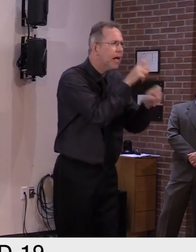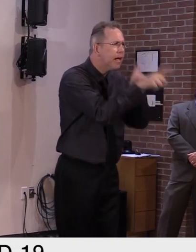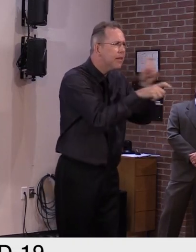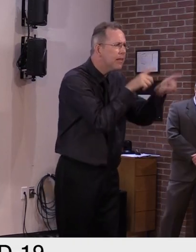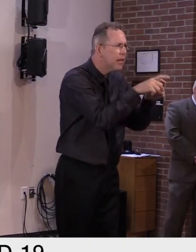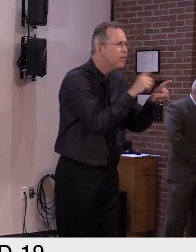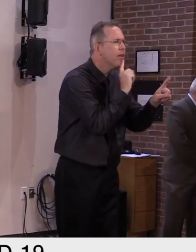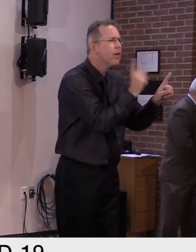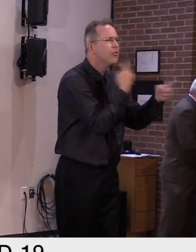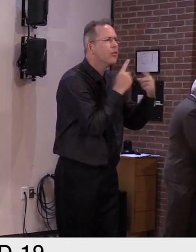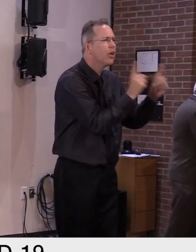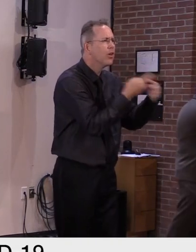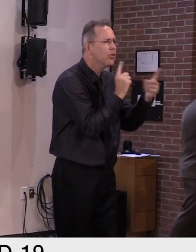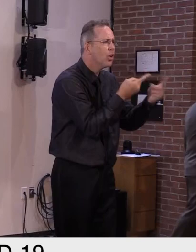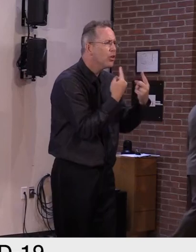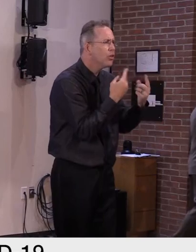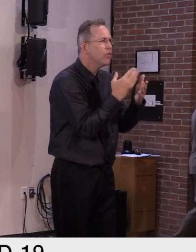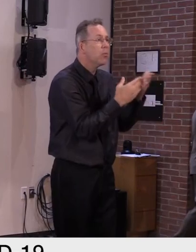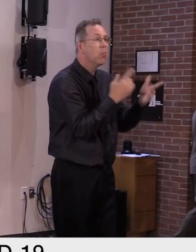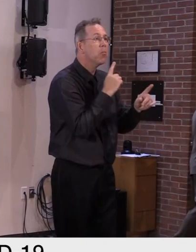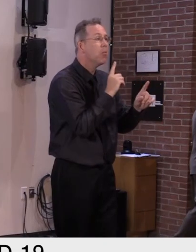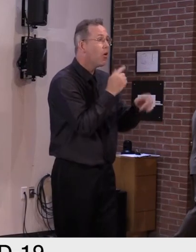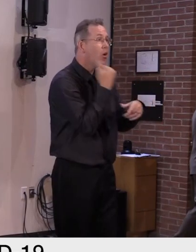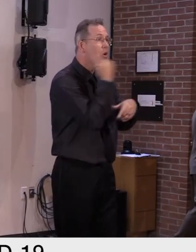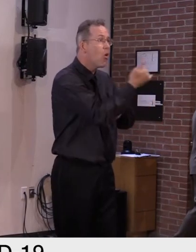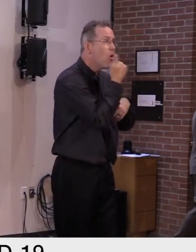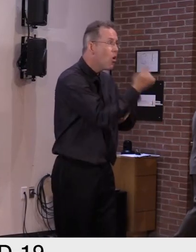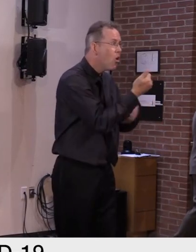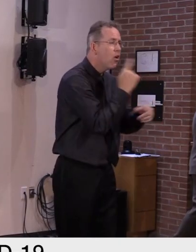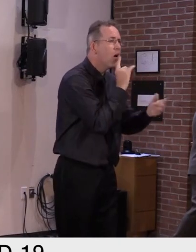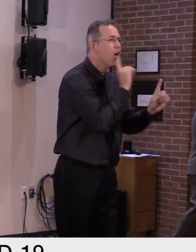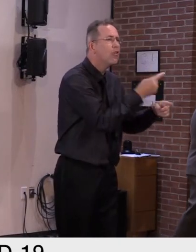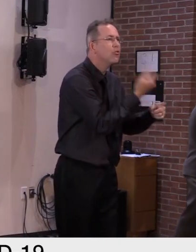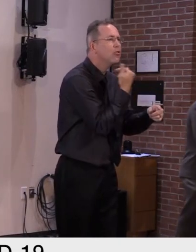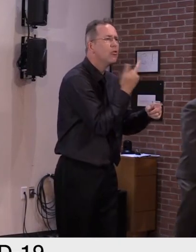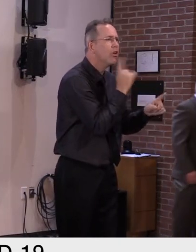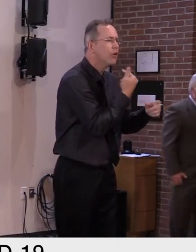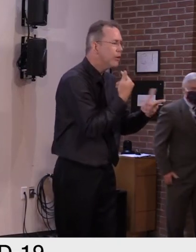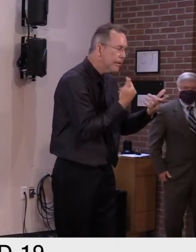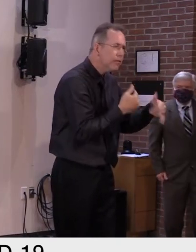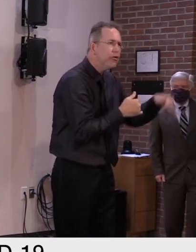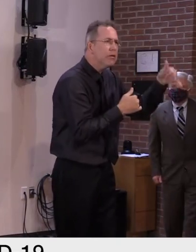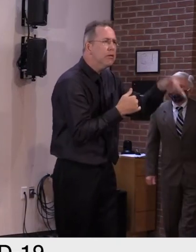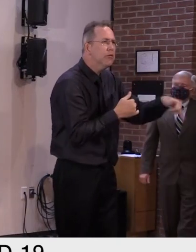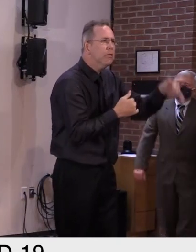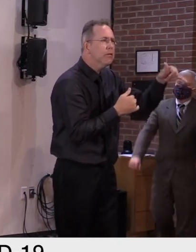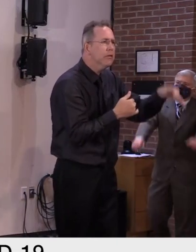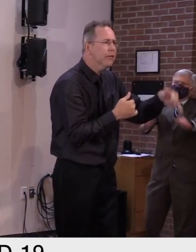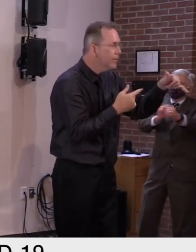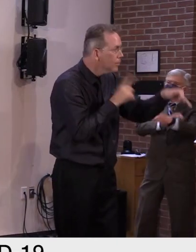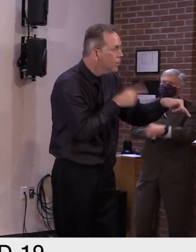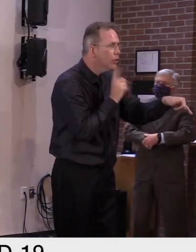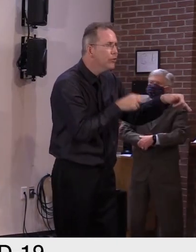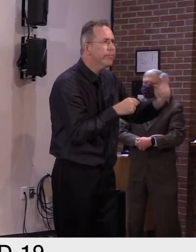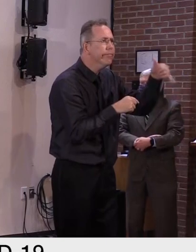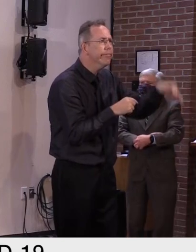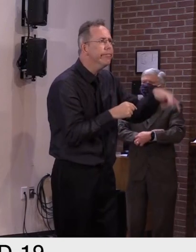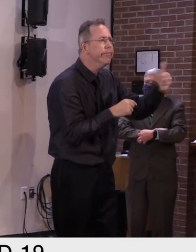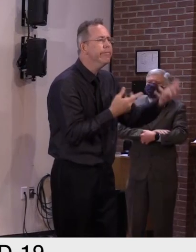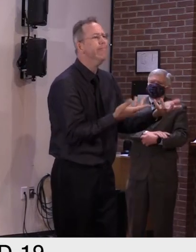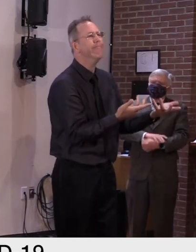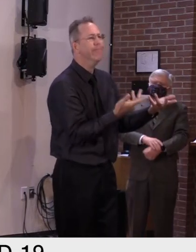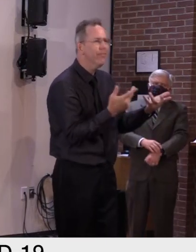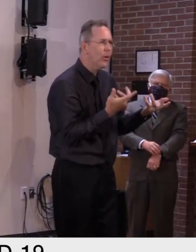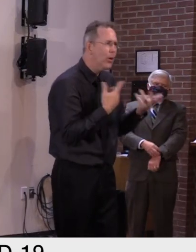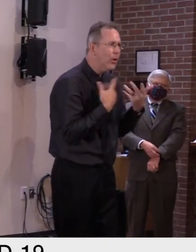this will control and mitigate the amount of spread that we'll see in the future. You know, a day or two would make a lot of difference